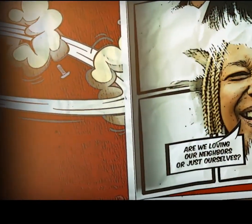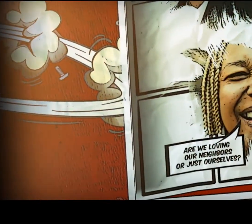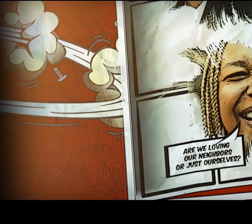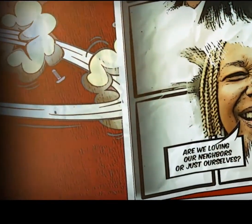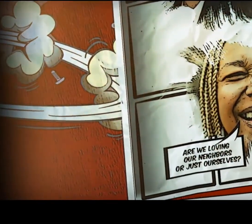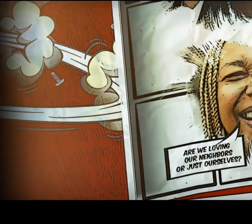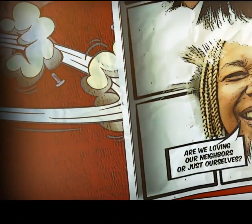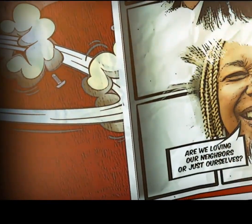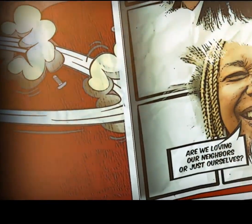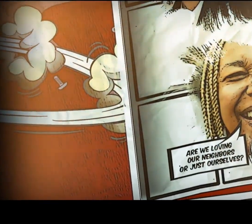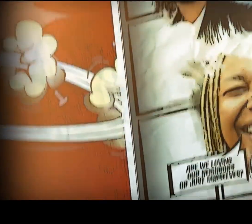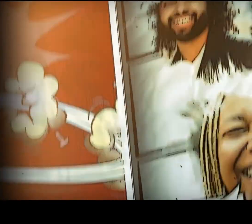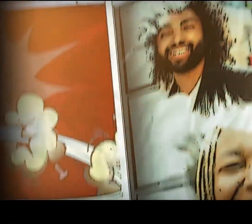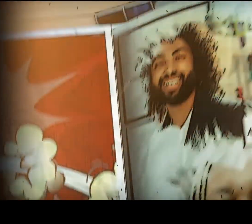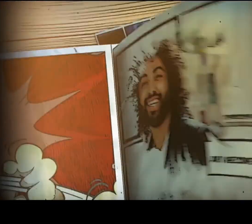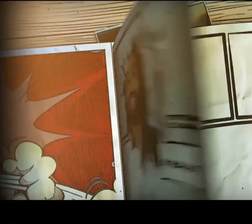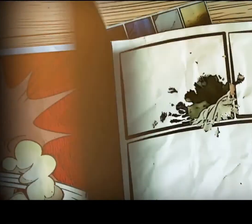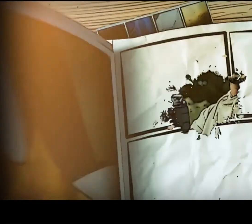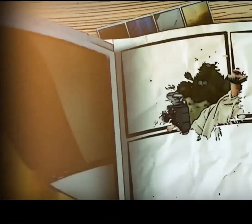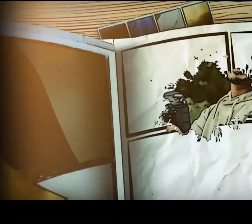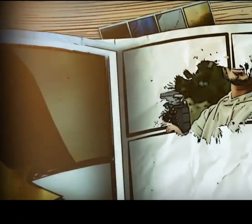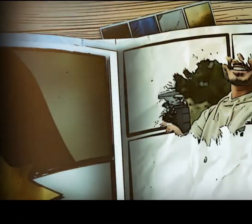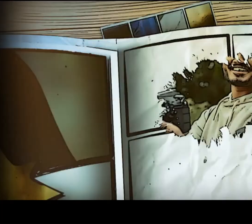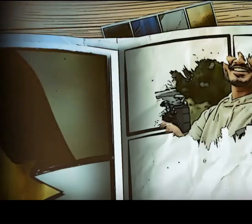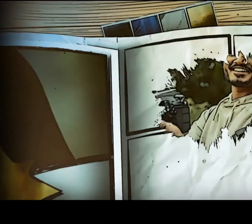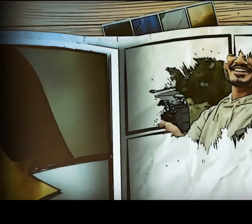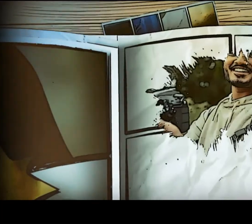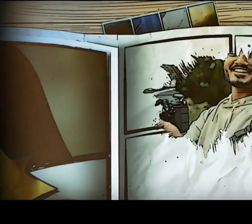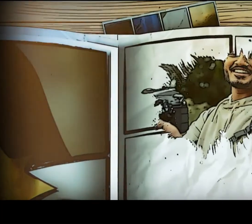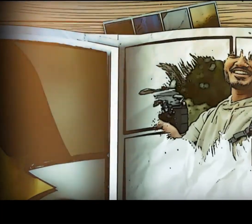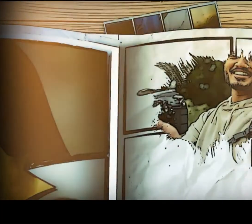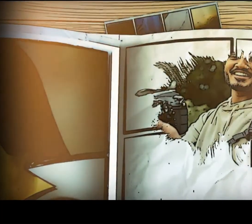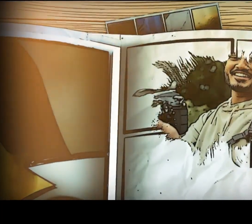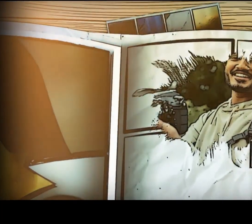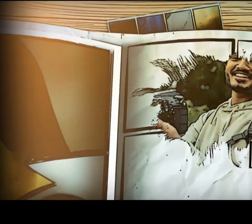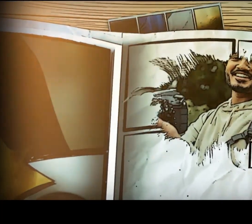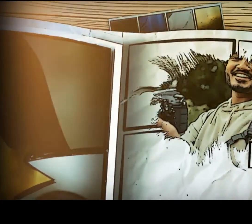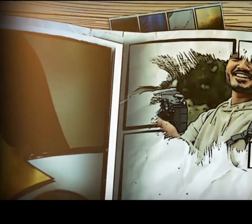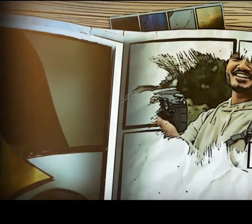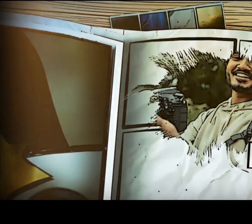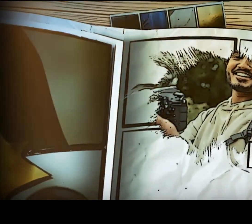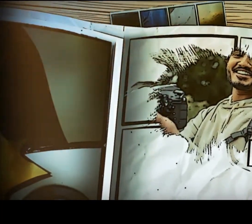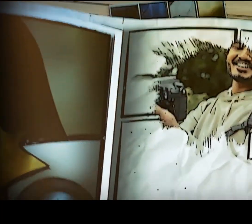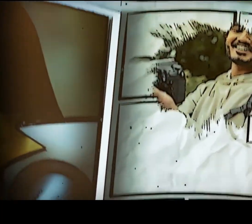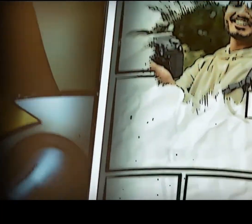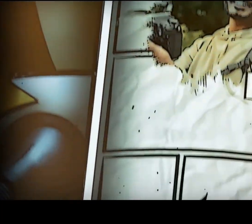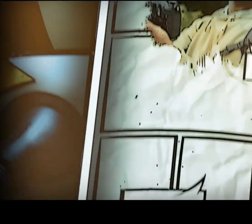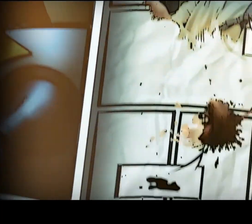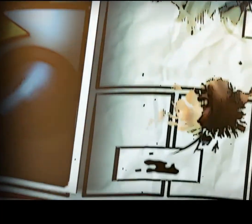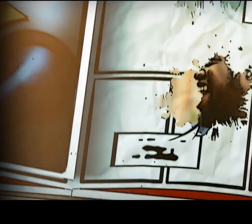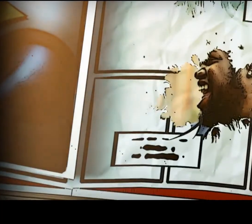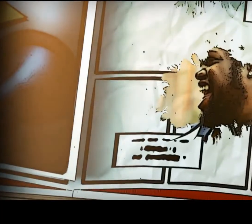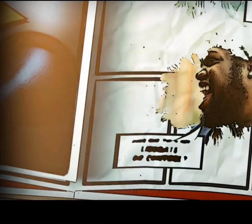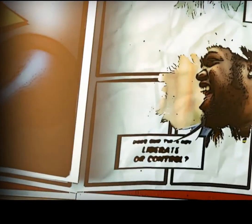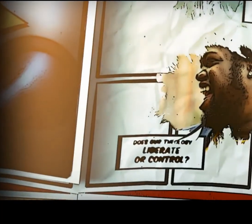think about me? What you think about that? What you think about